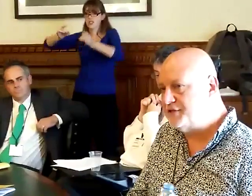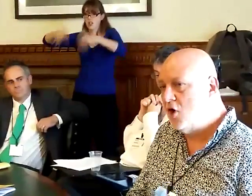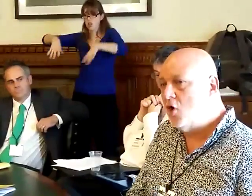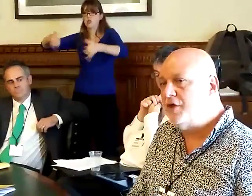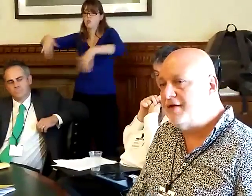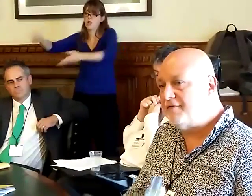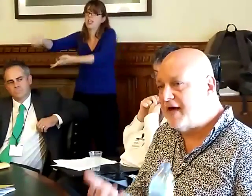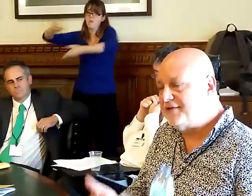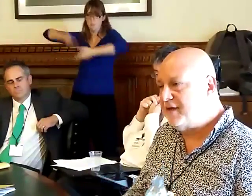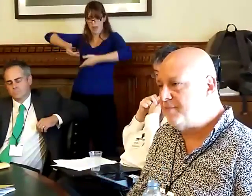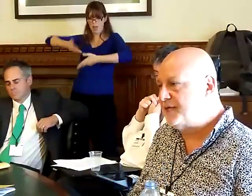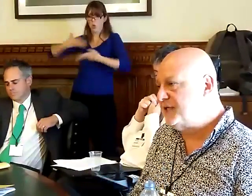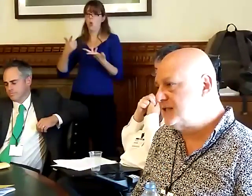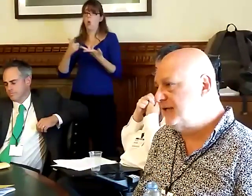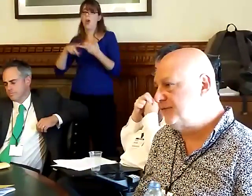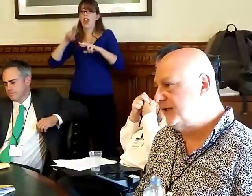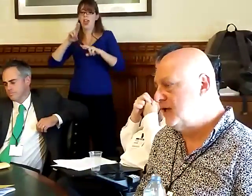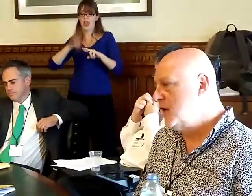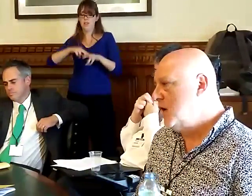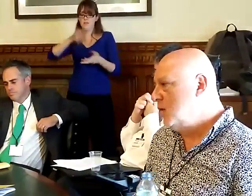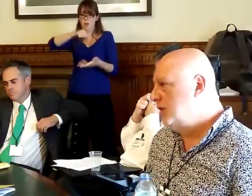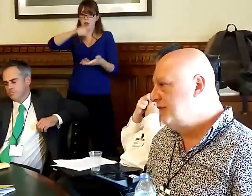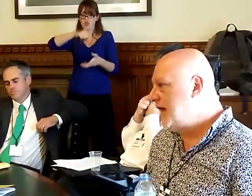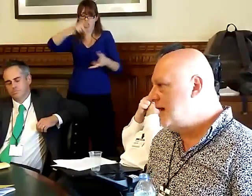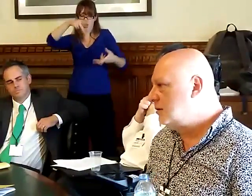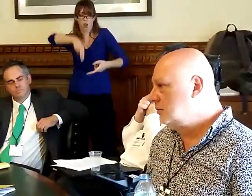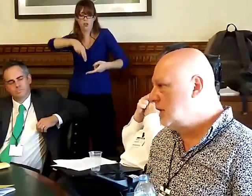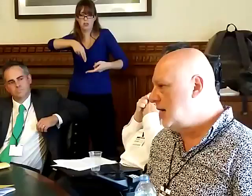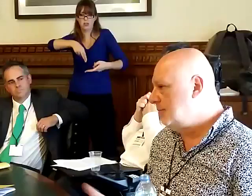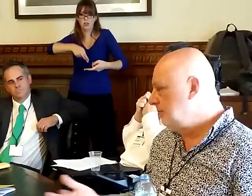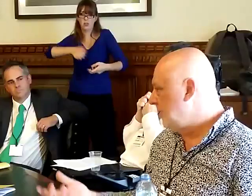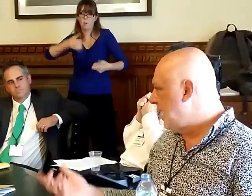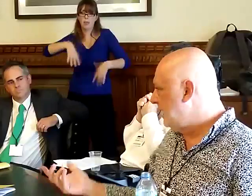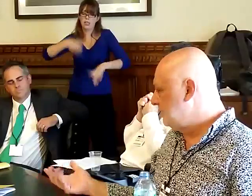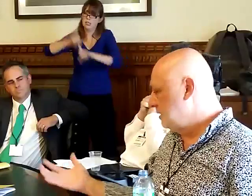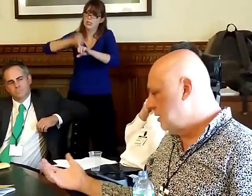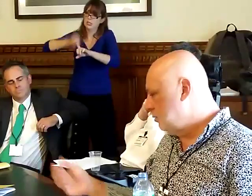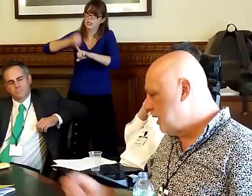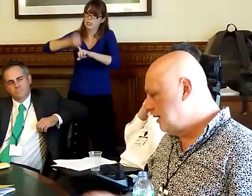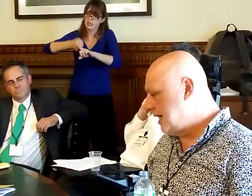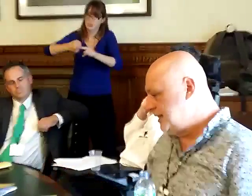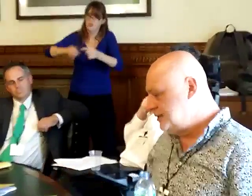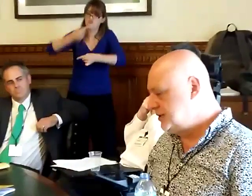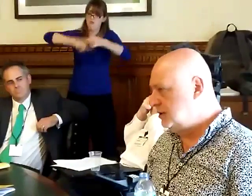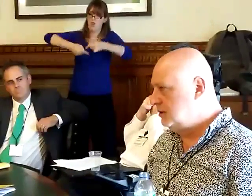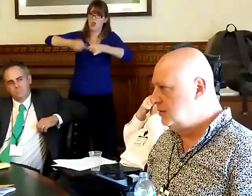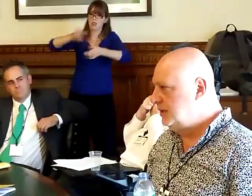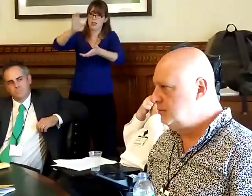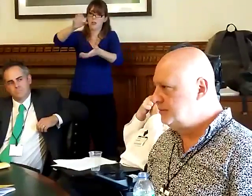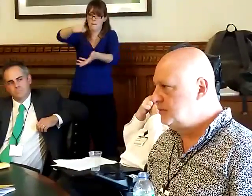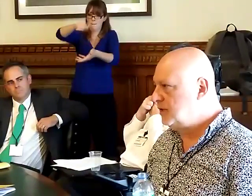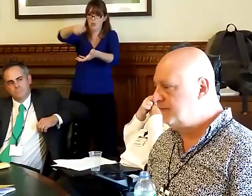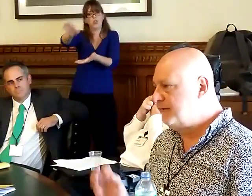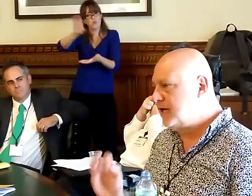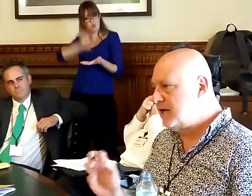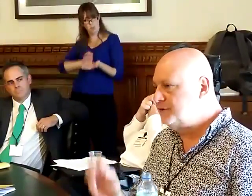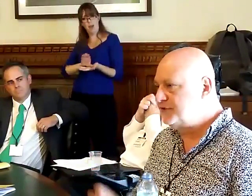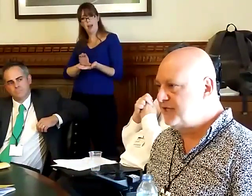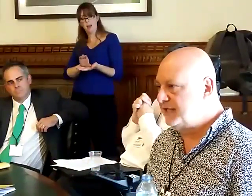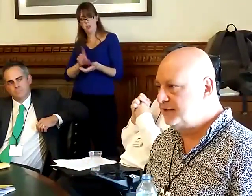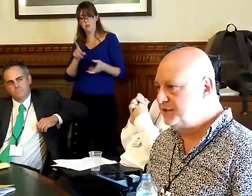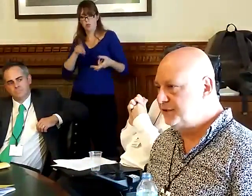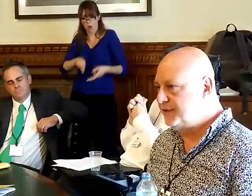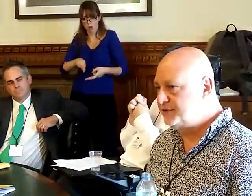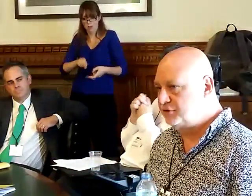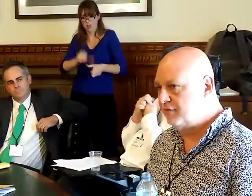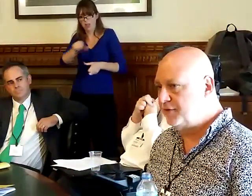into services, or they've had their budgets lifted. We've now had one case that we were very